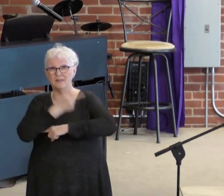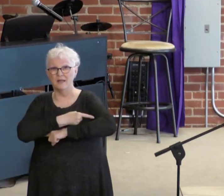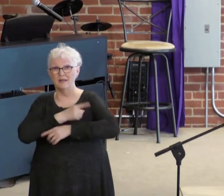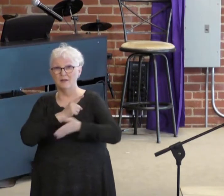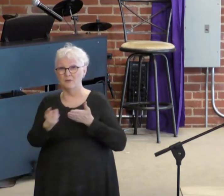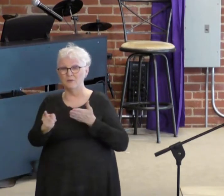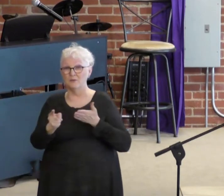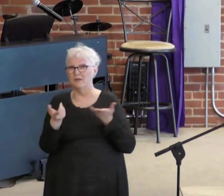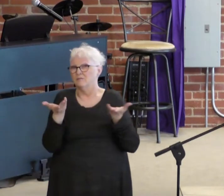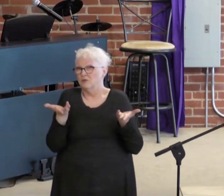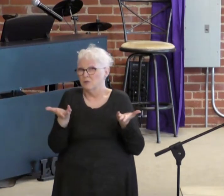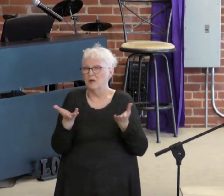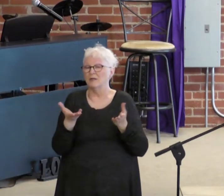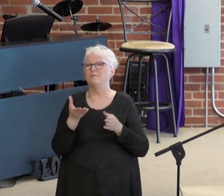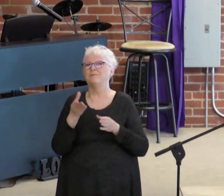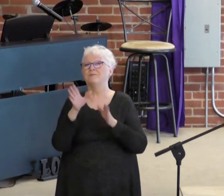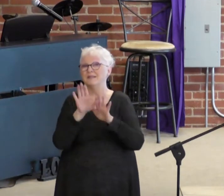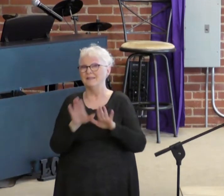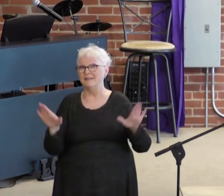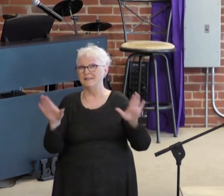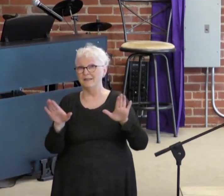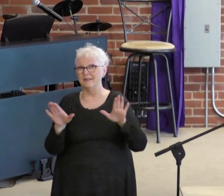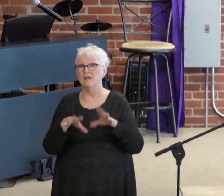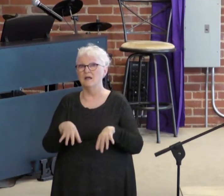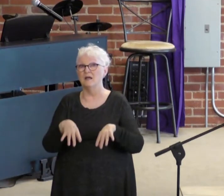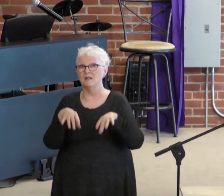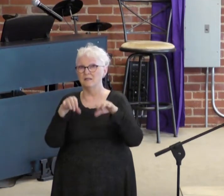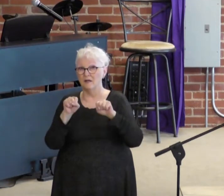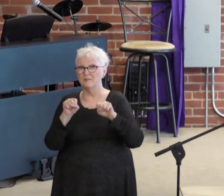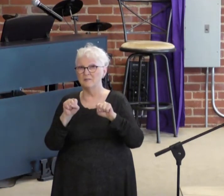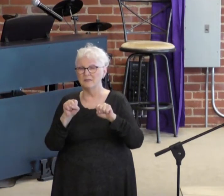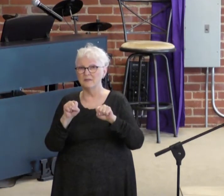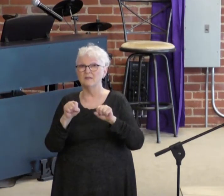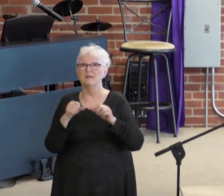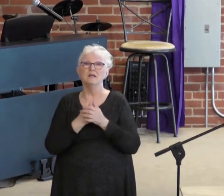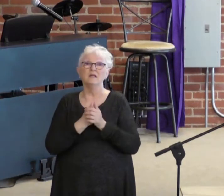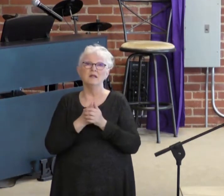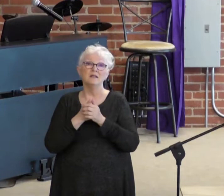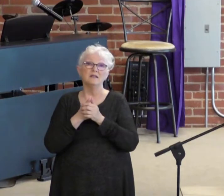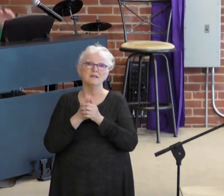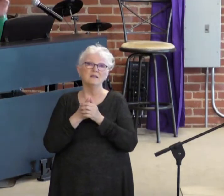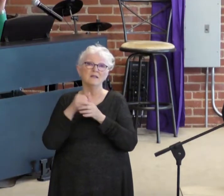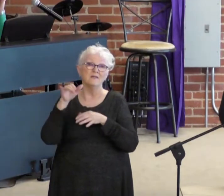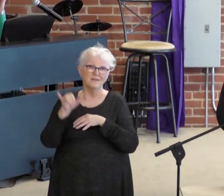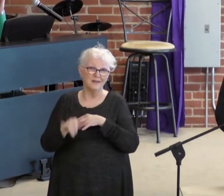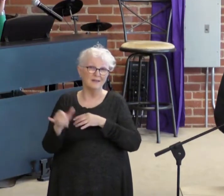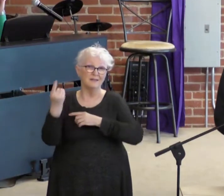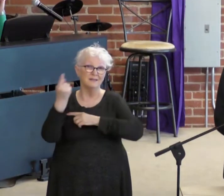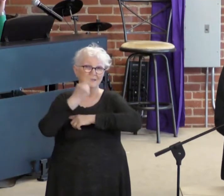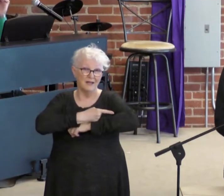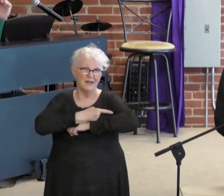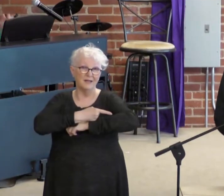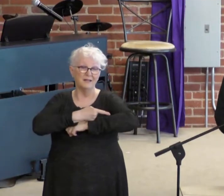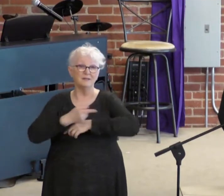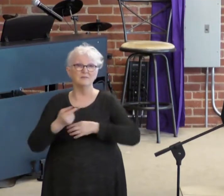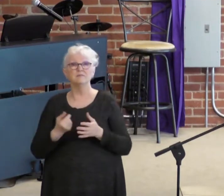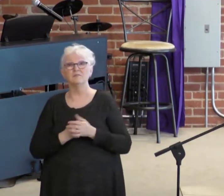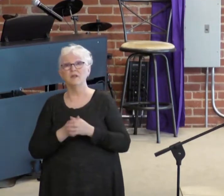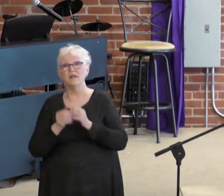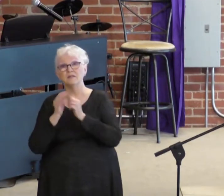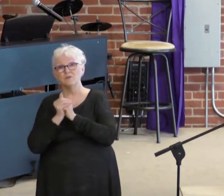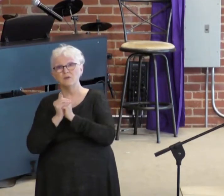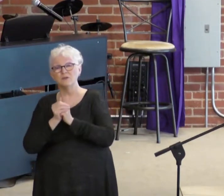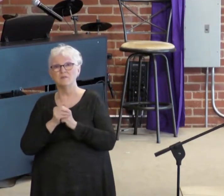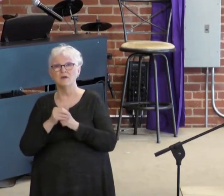which is Sunday, adopted that day as a day of worship. But the Apostle Paul says, do not esteem